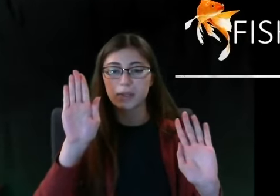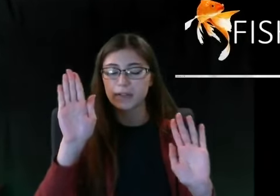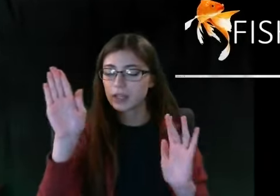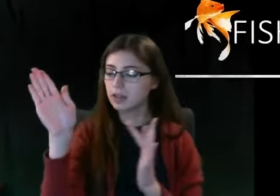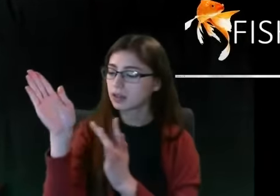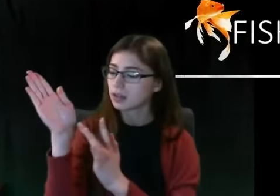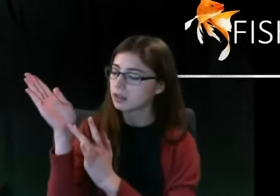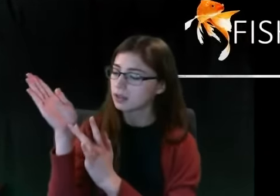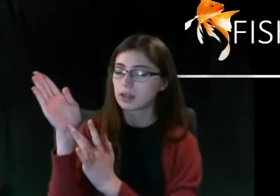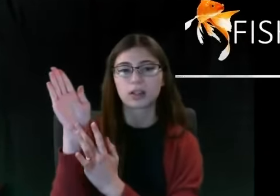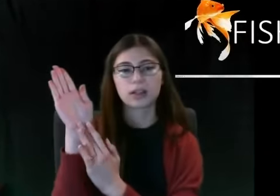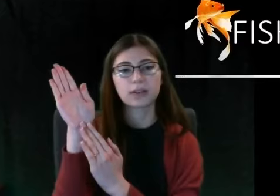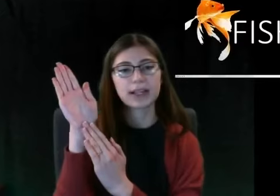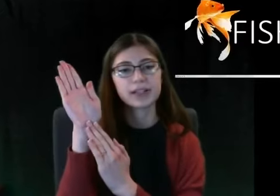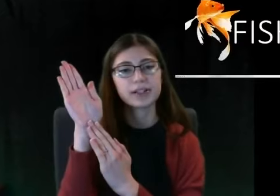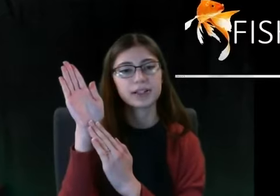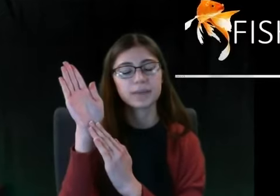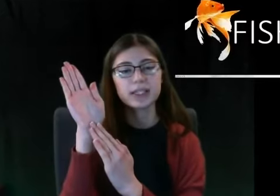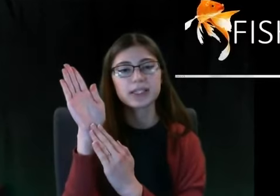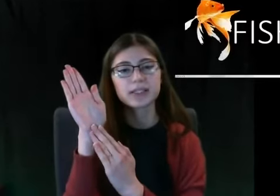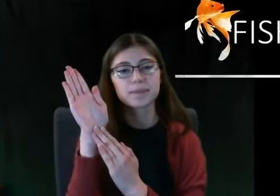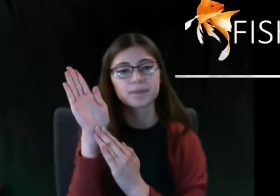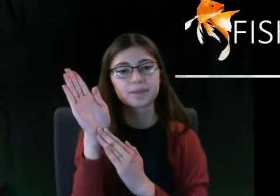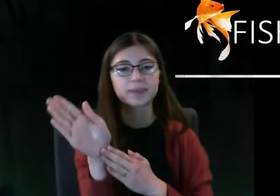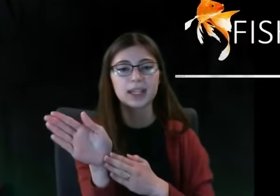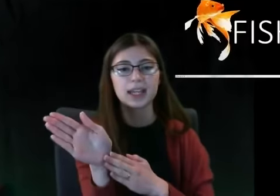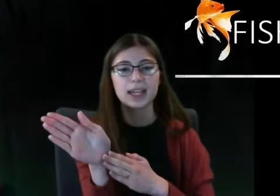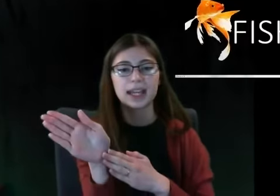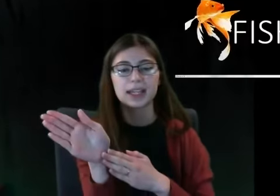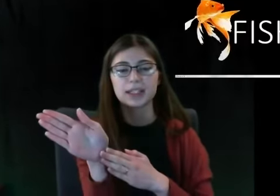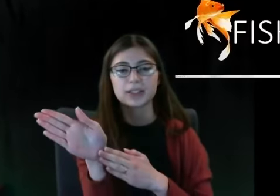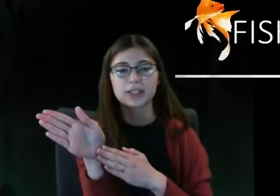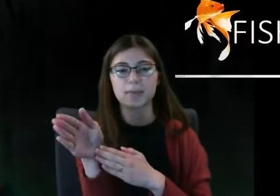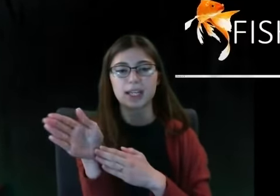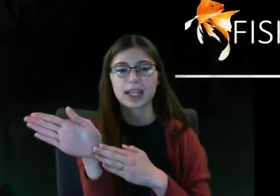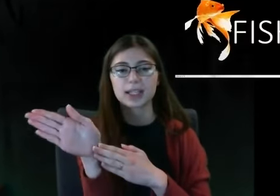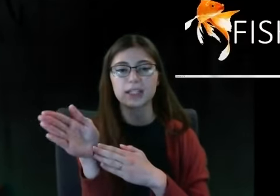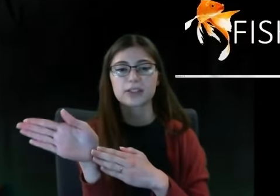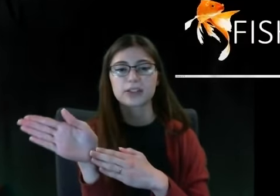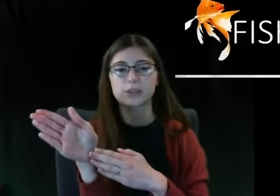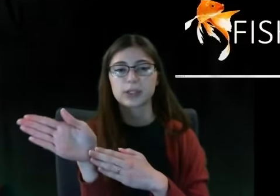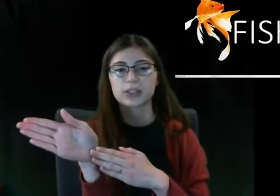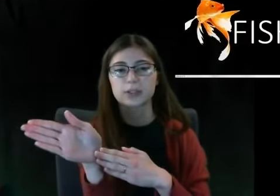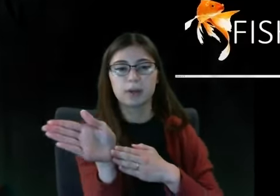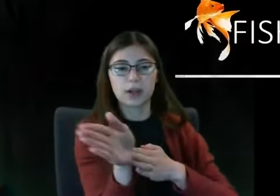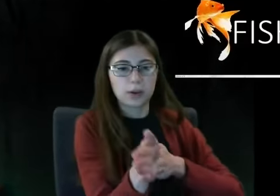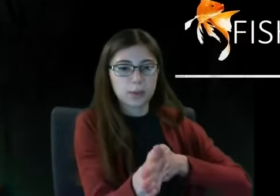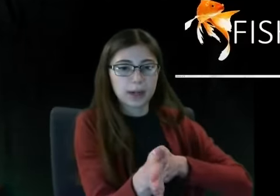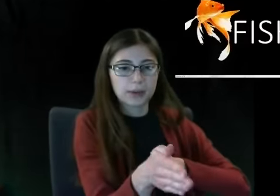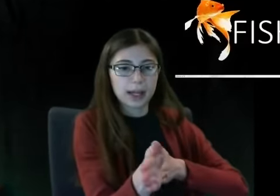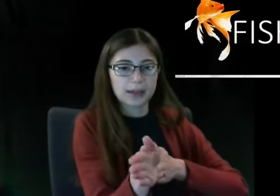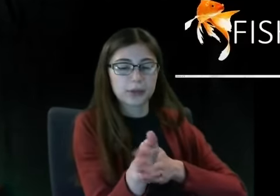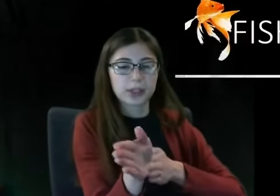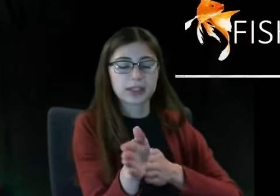finger right here on your wrist. And then your dominant hand is just going to wiggle back and forth a little